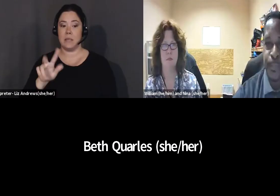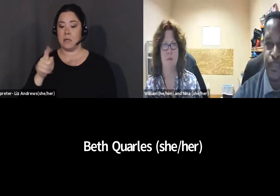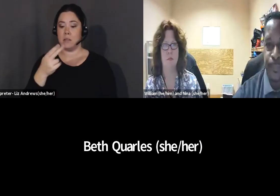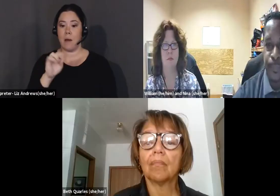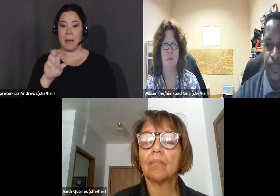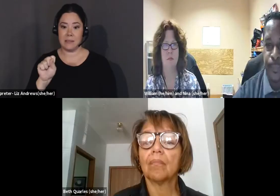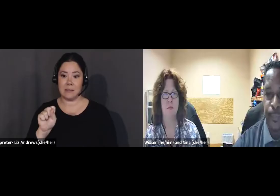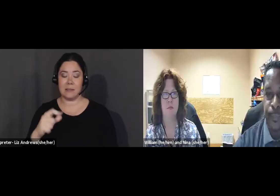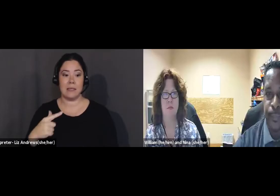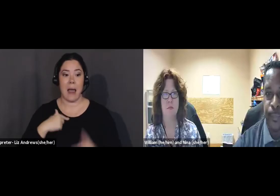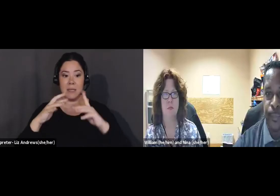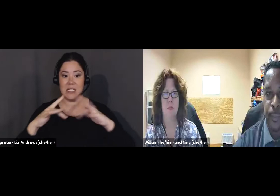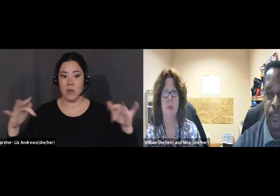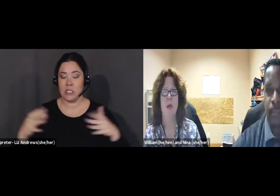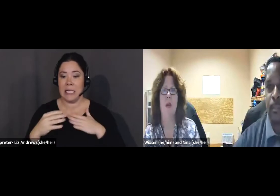Specialist.